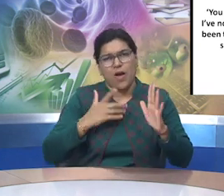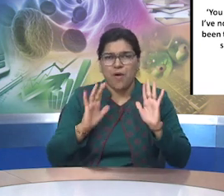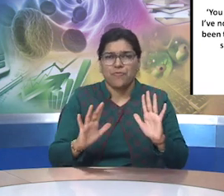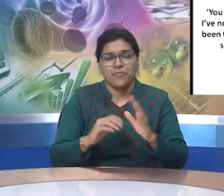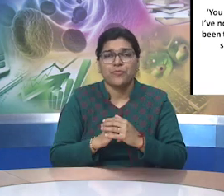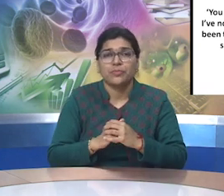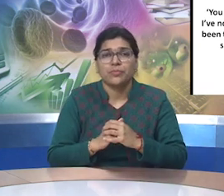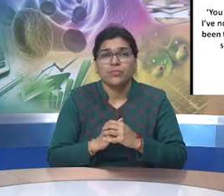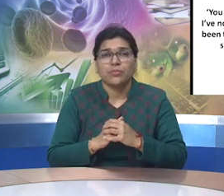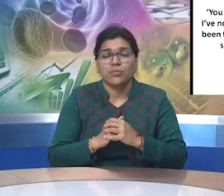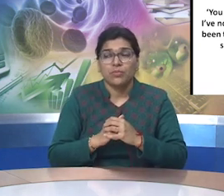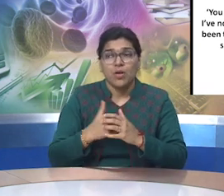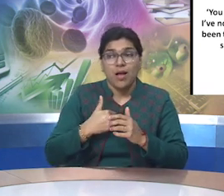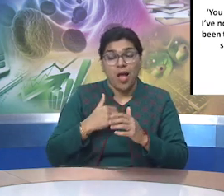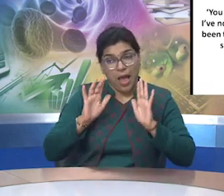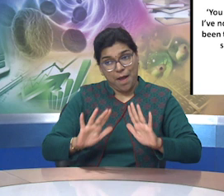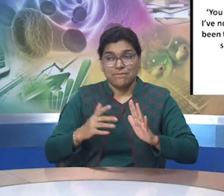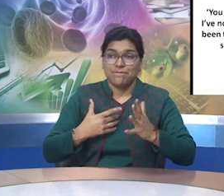find this answer.